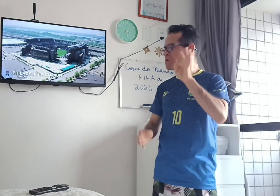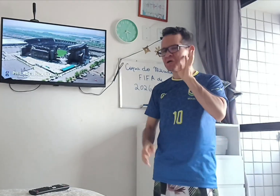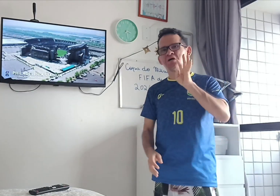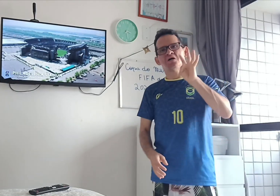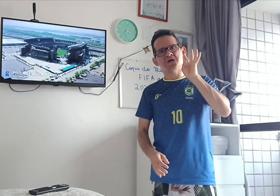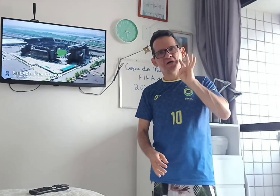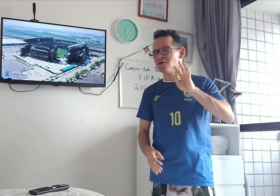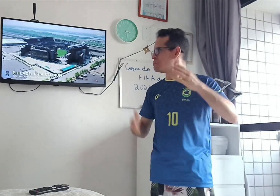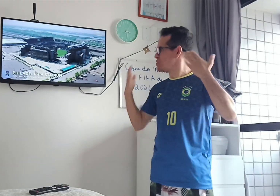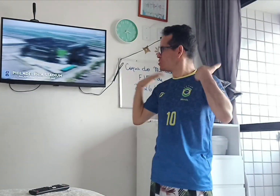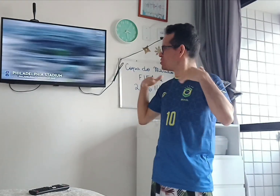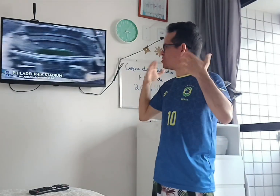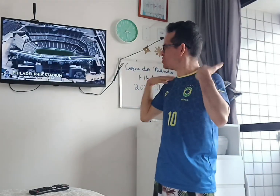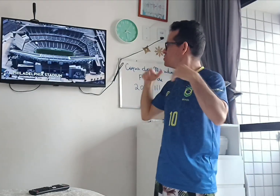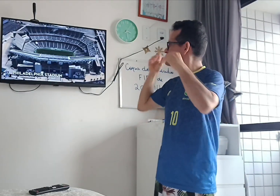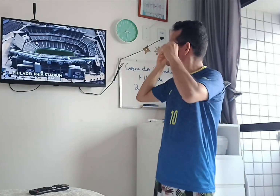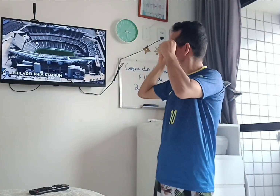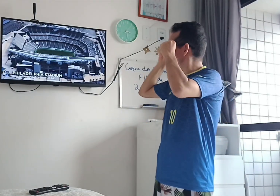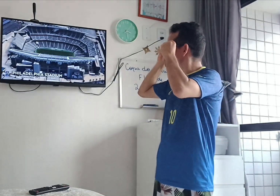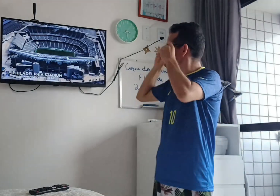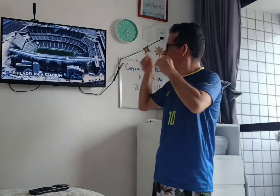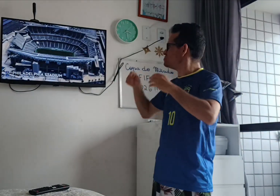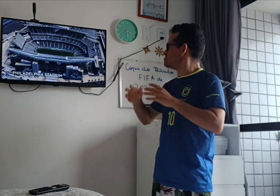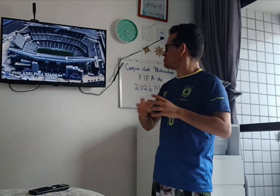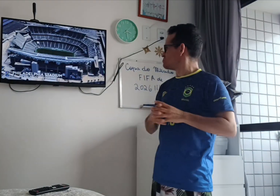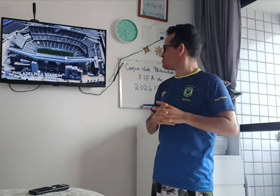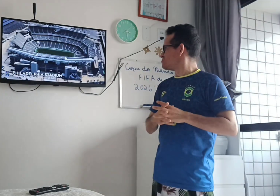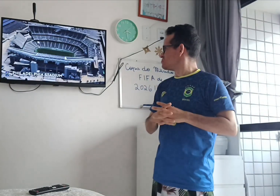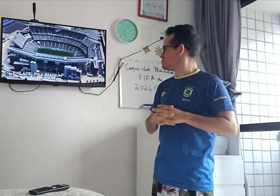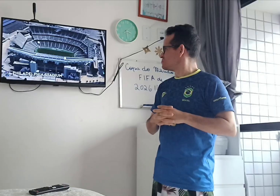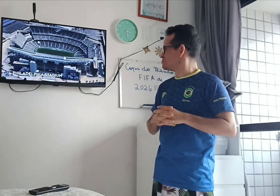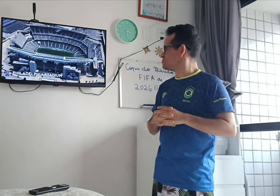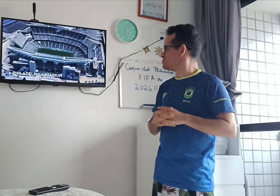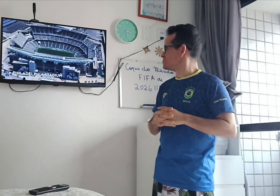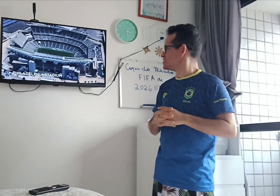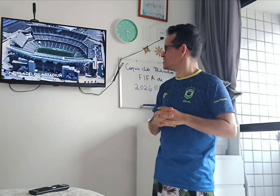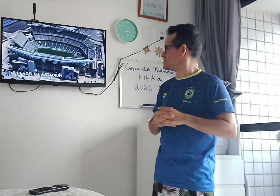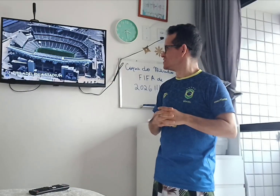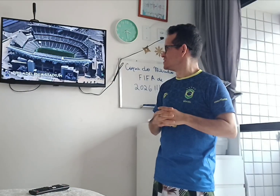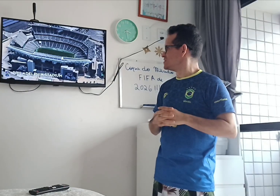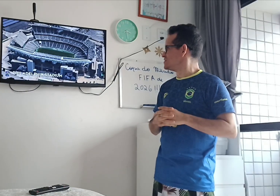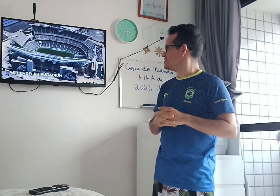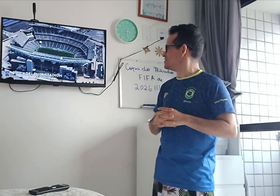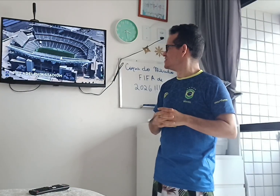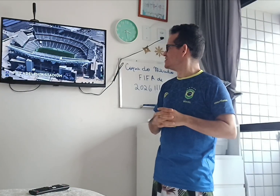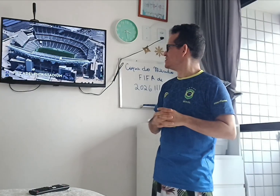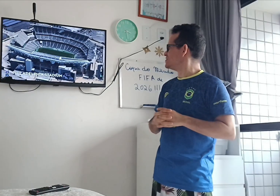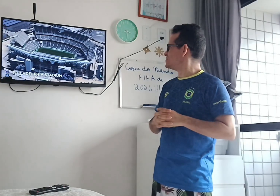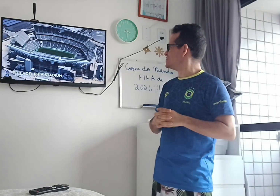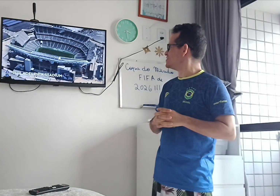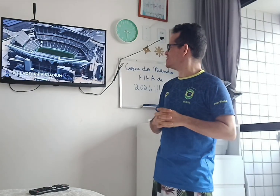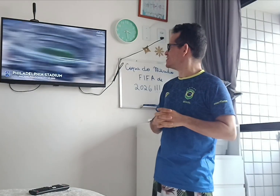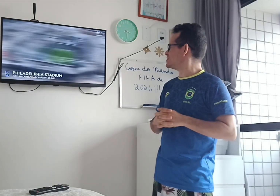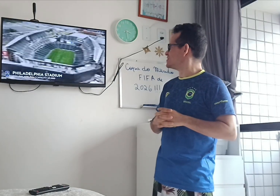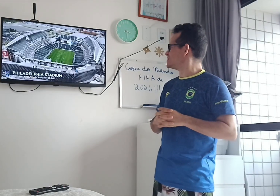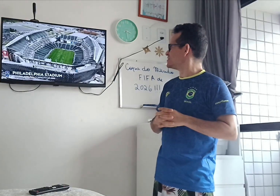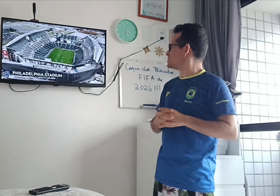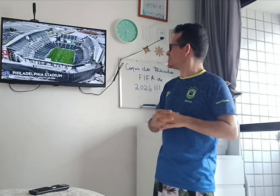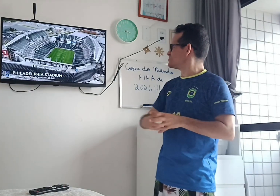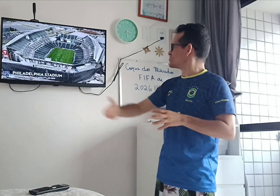Stadium hosts 5 group matches and 1 round of 16 tie. 3 tiers of stands, an eagle-inspired shape, and brick-style details